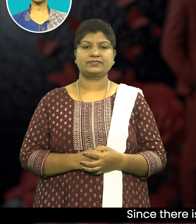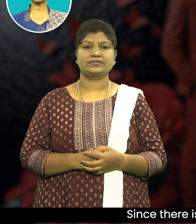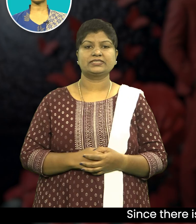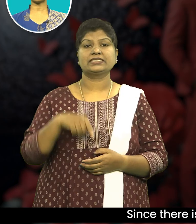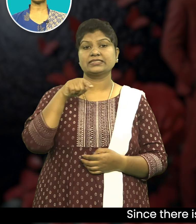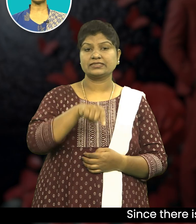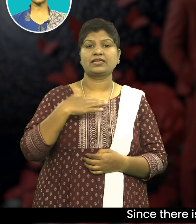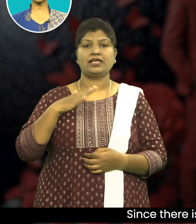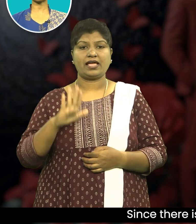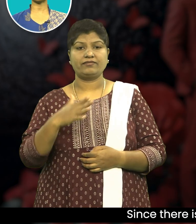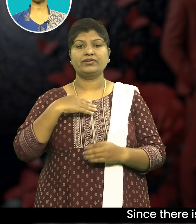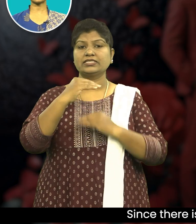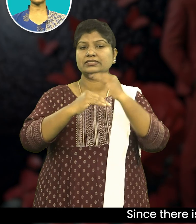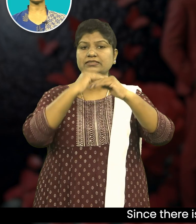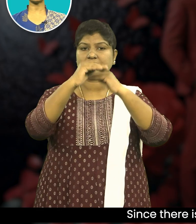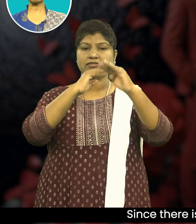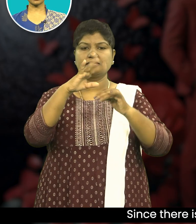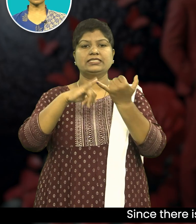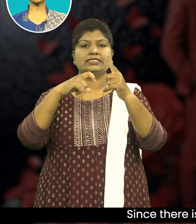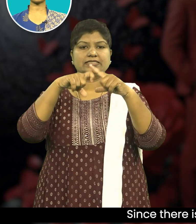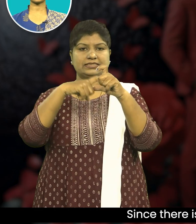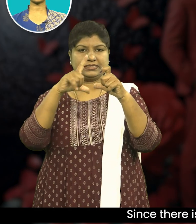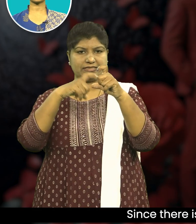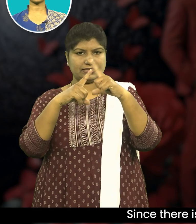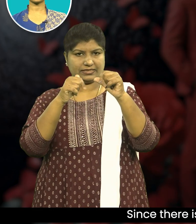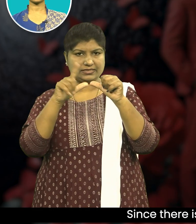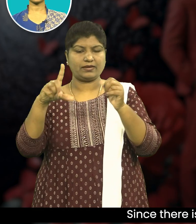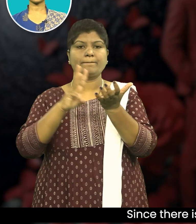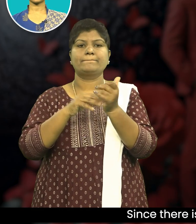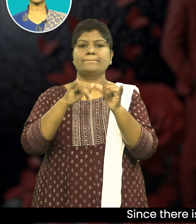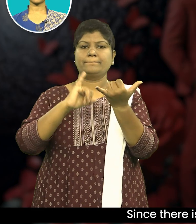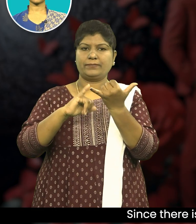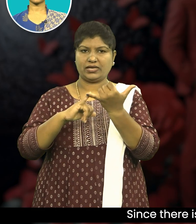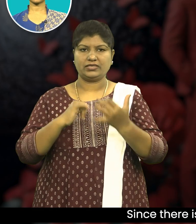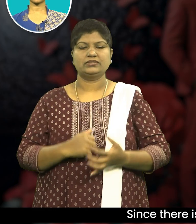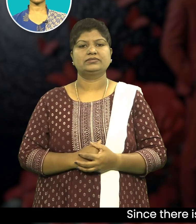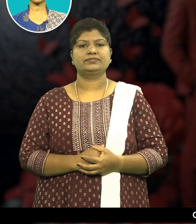Since there is an increase in skeletal mass